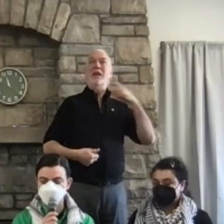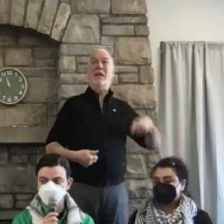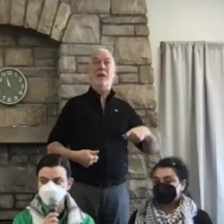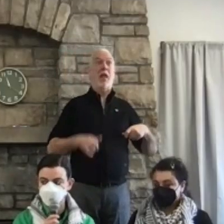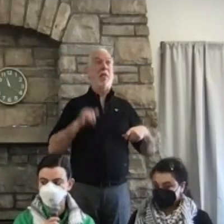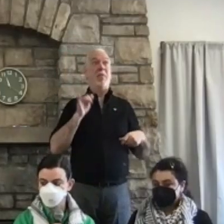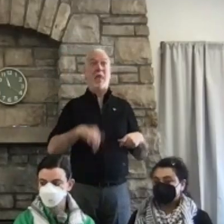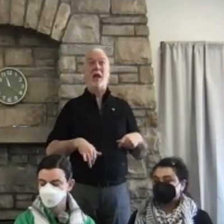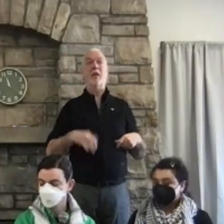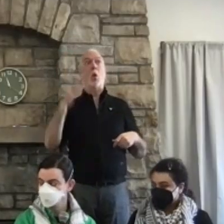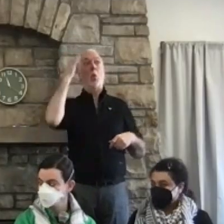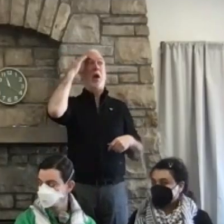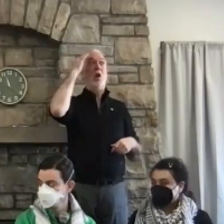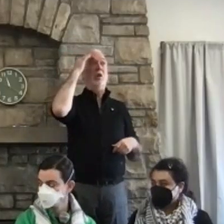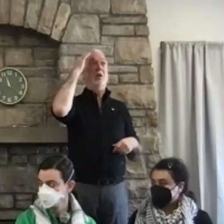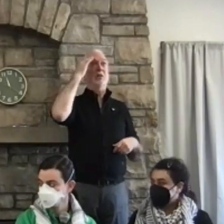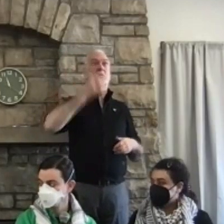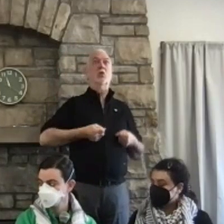negatively facilitated.